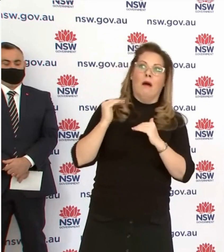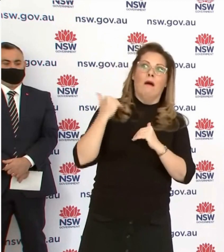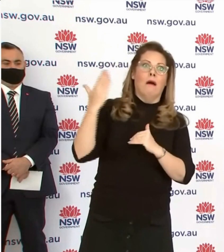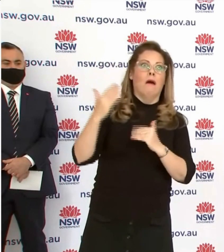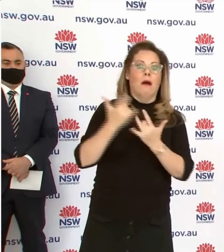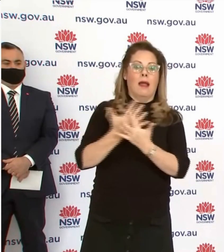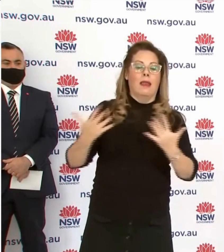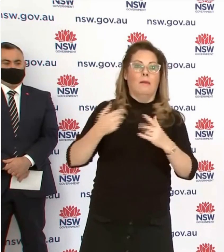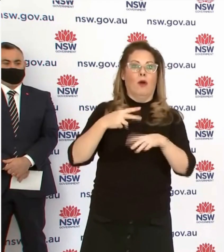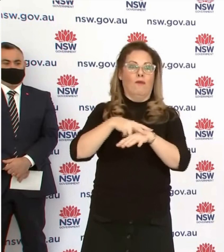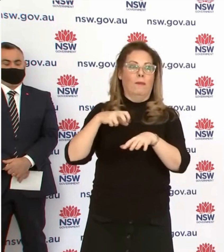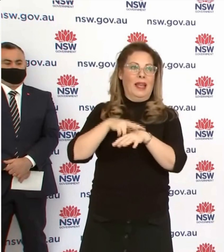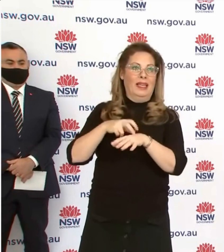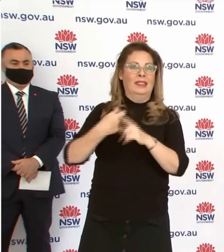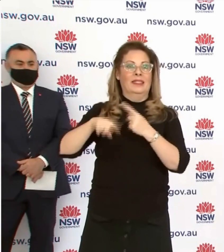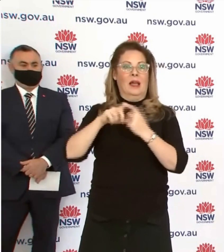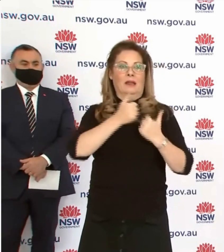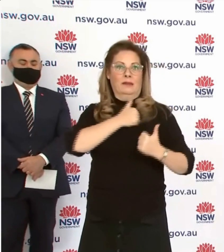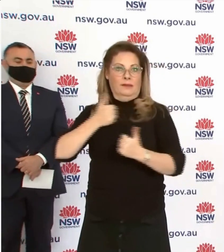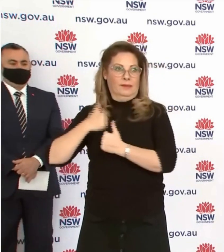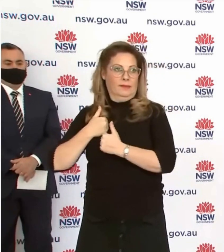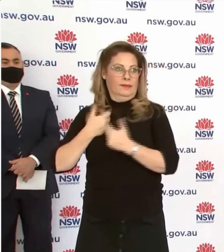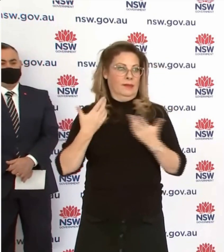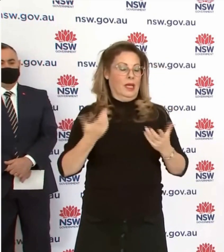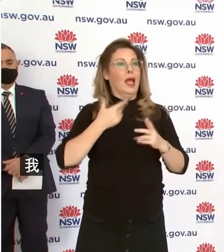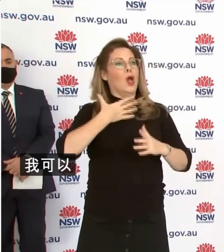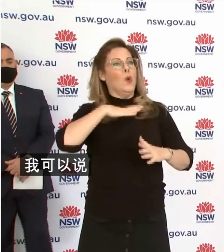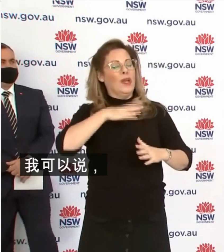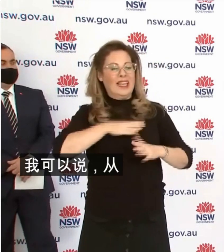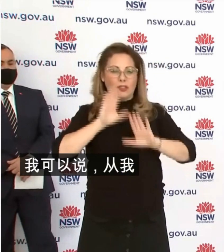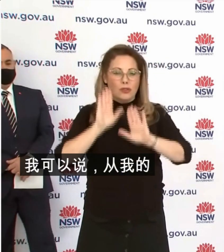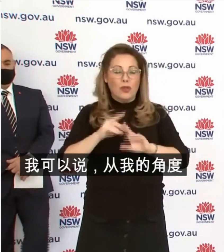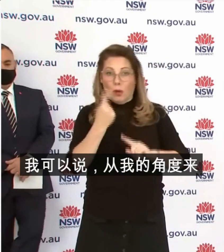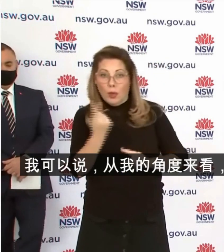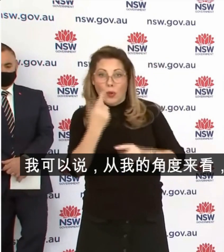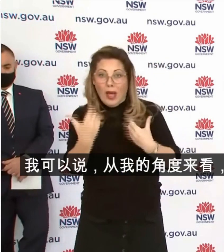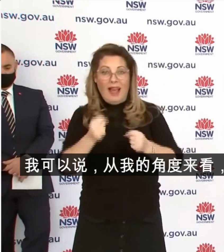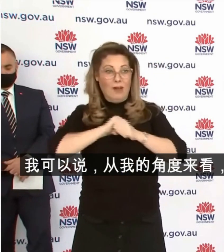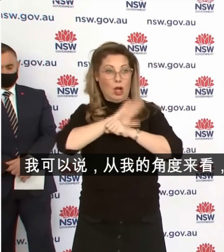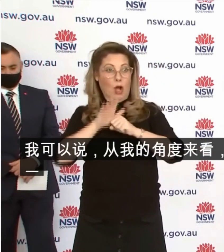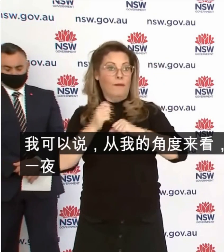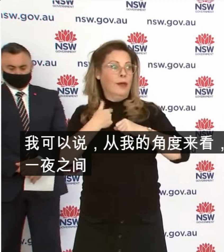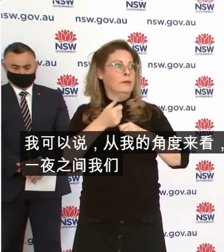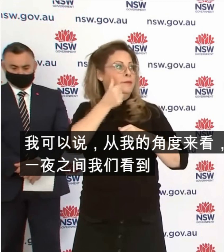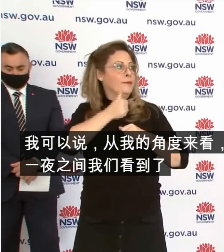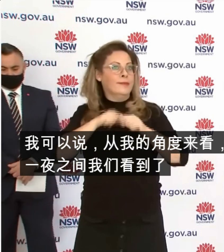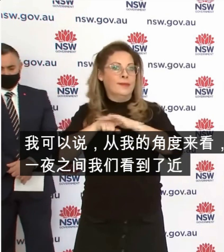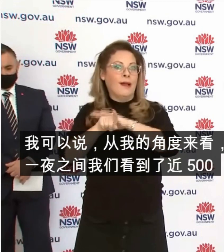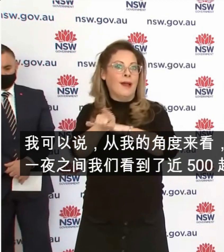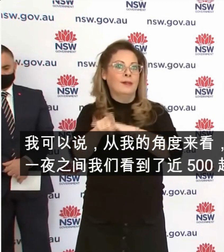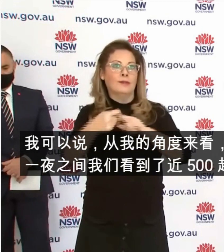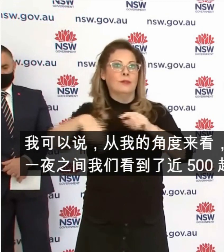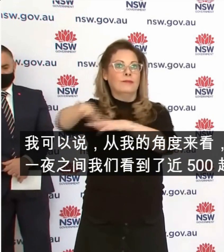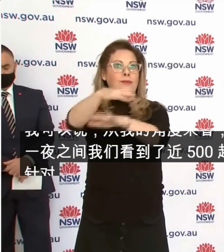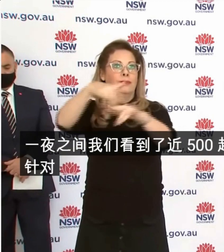people who are positive COVID moving around. Can I say that from my perspective, overnight we've seen